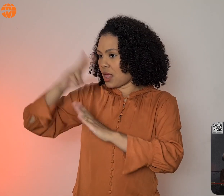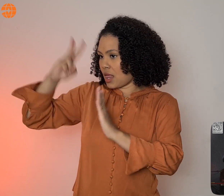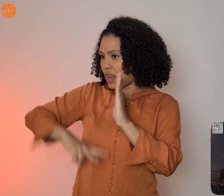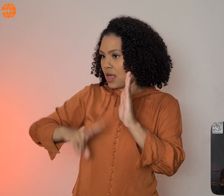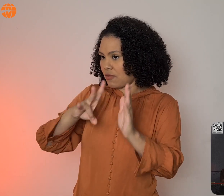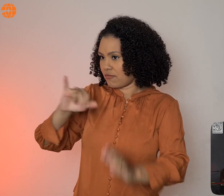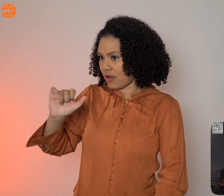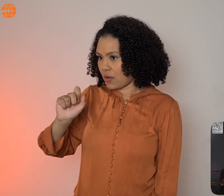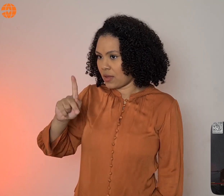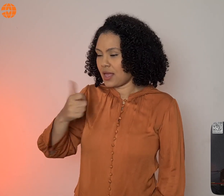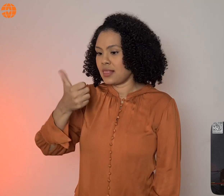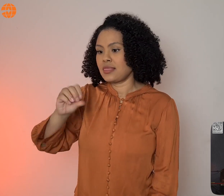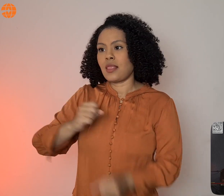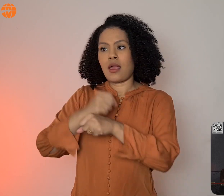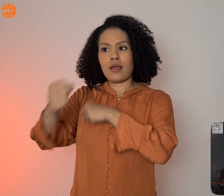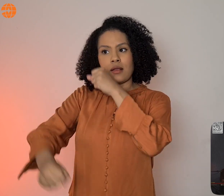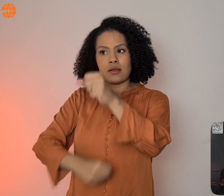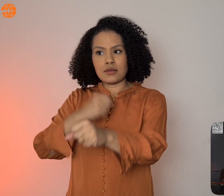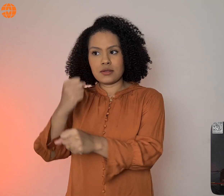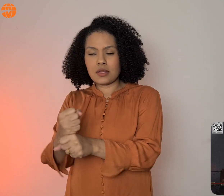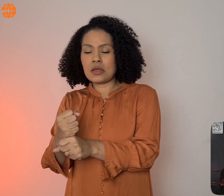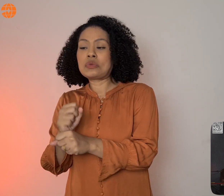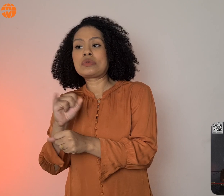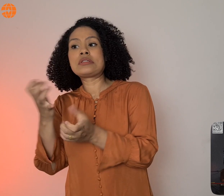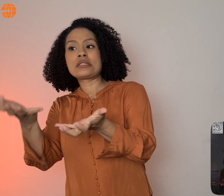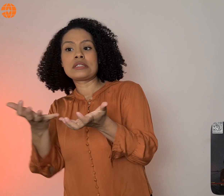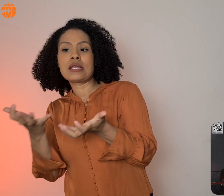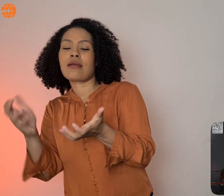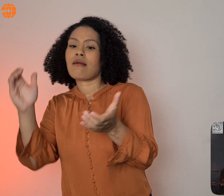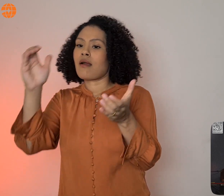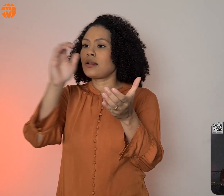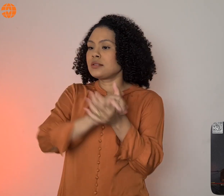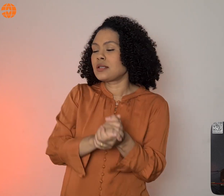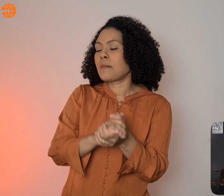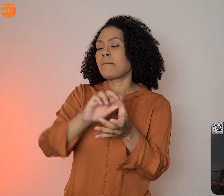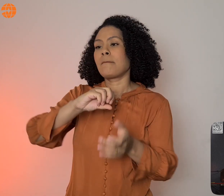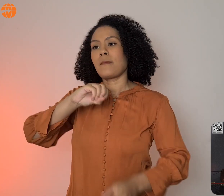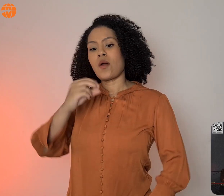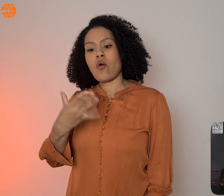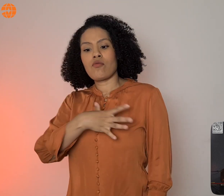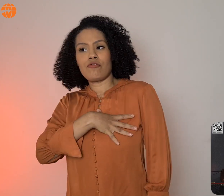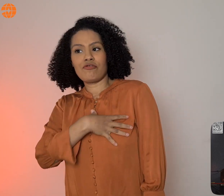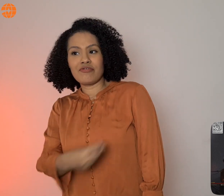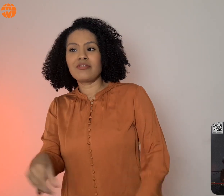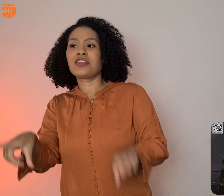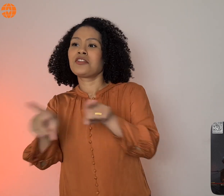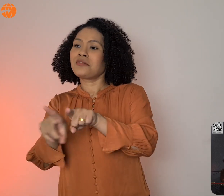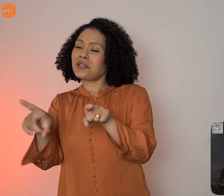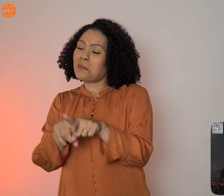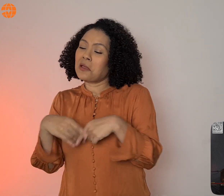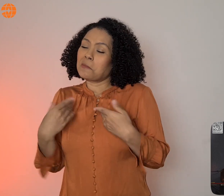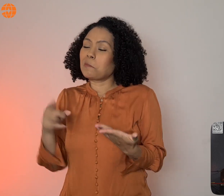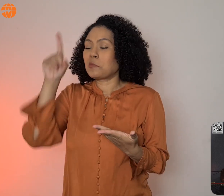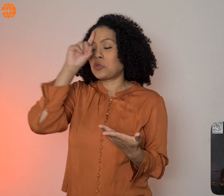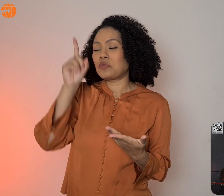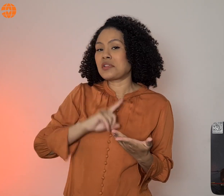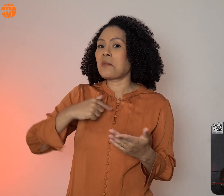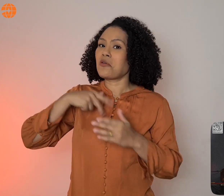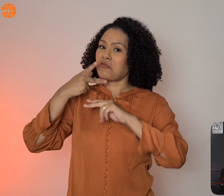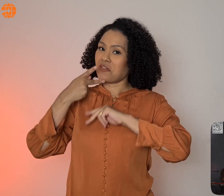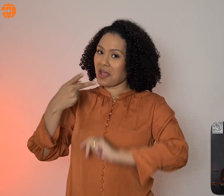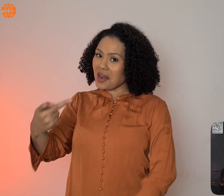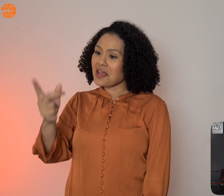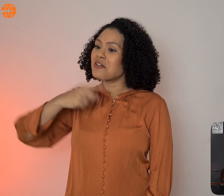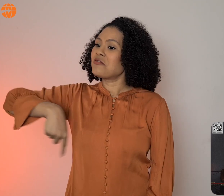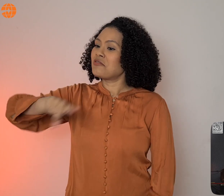daqui a 10 anos. And I said, remember, you guys are probably going to be married by then, and you're going to have kids by then. E eu relembrei eles, olha, talvez nesse tempo vocês já